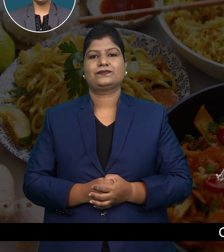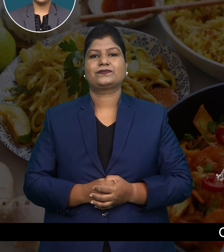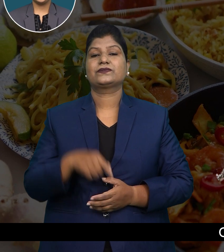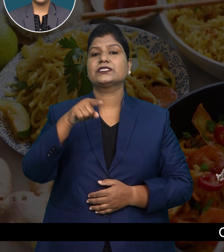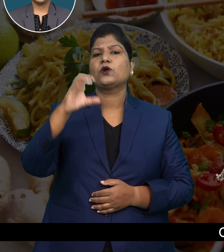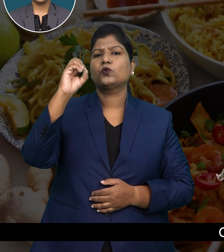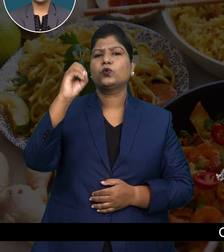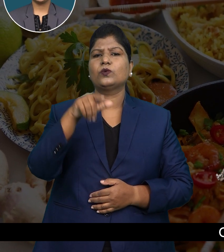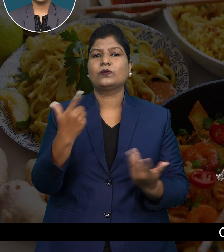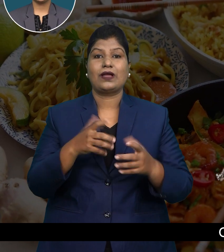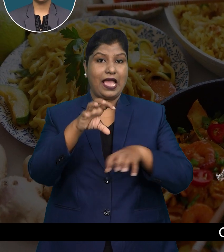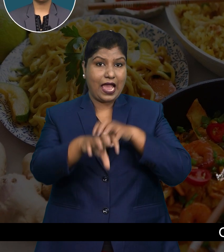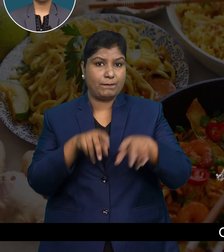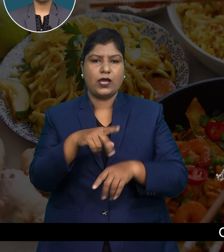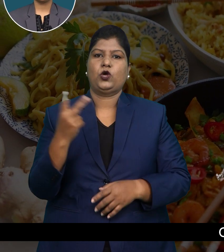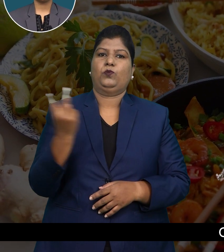omnivores.